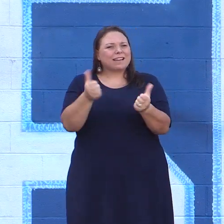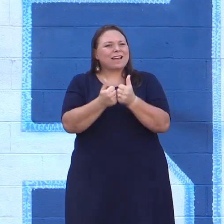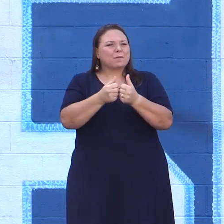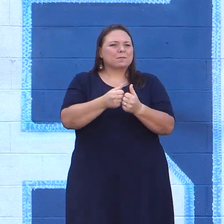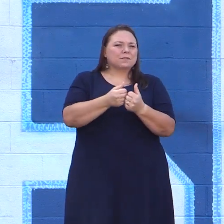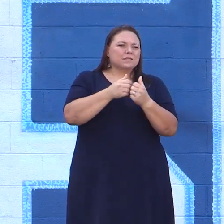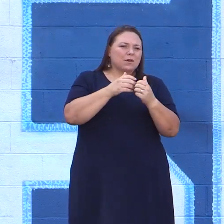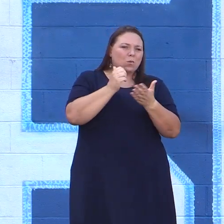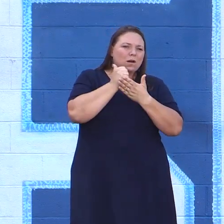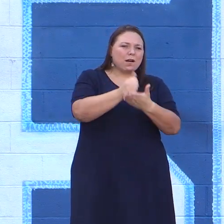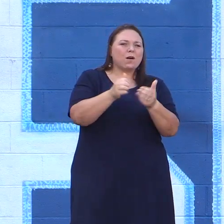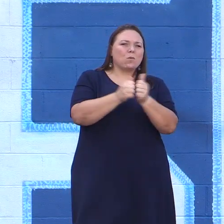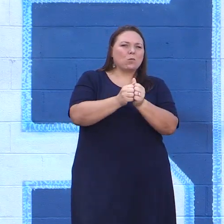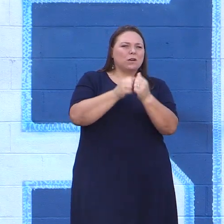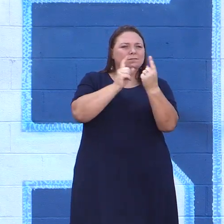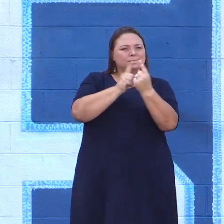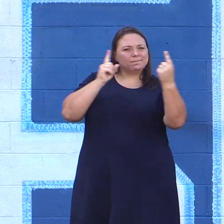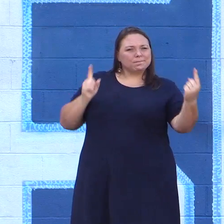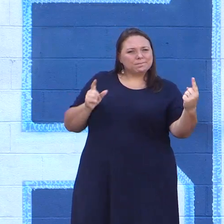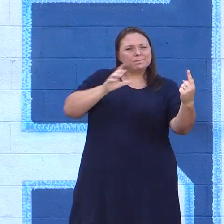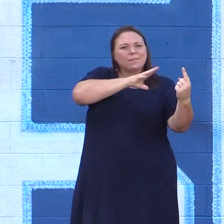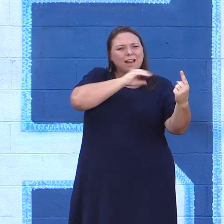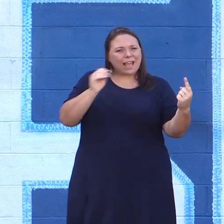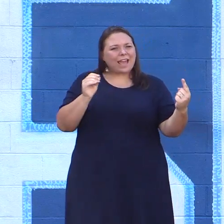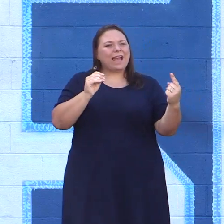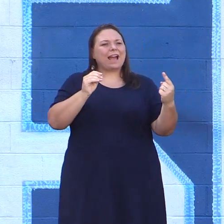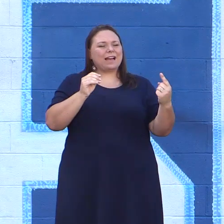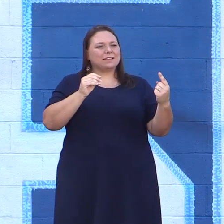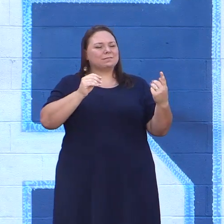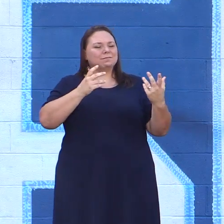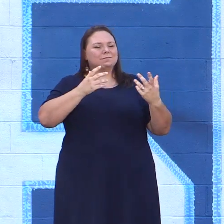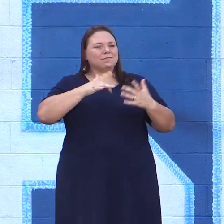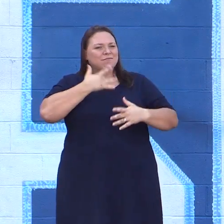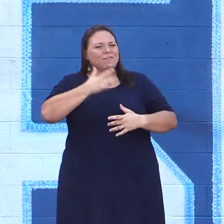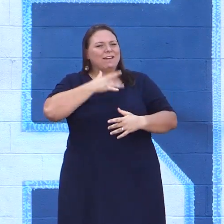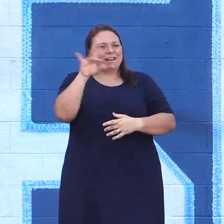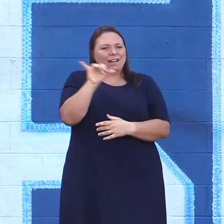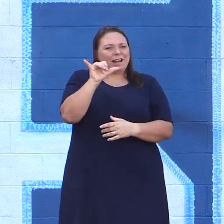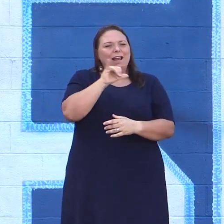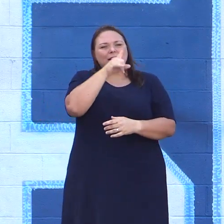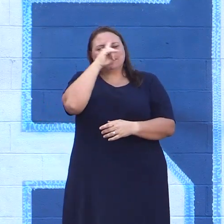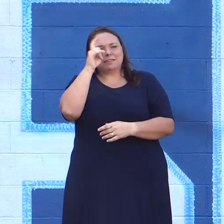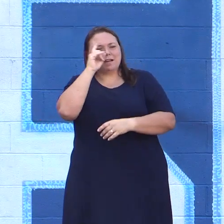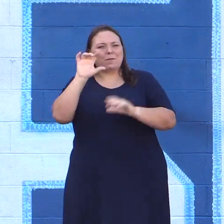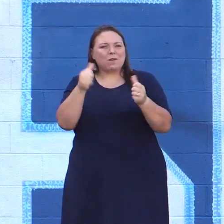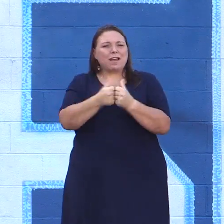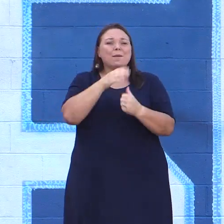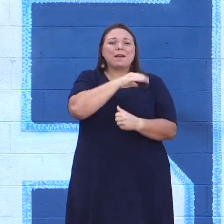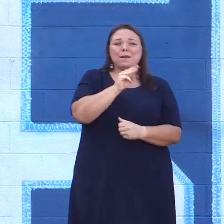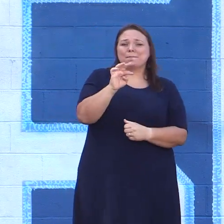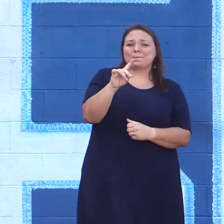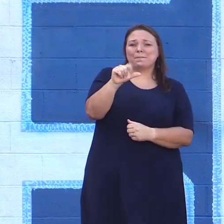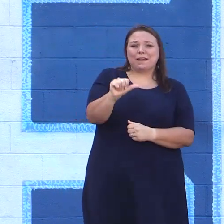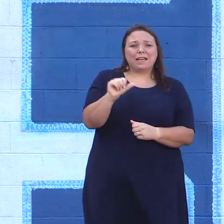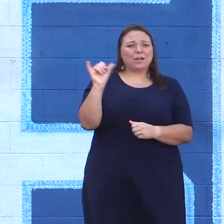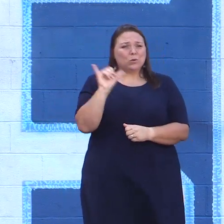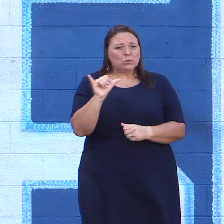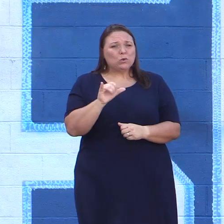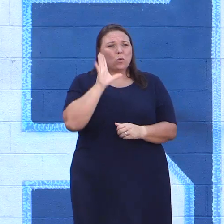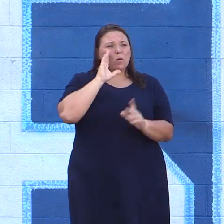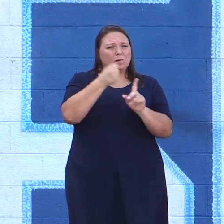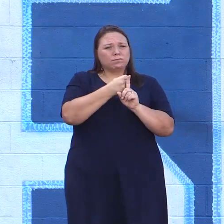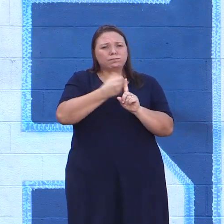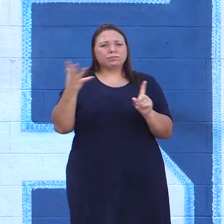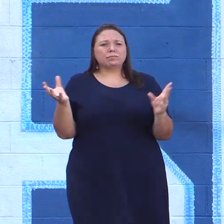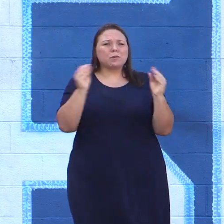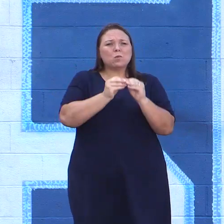both social distancing and a bit of game time atmosphere. And media will be allowed too. We'll have more details